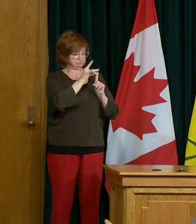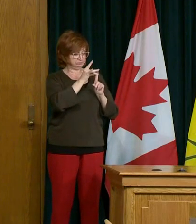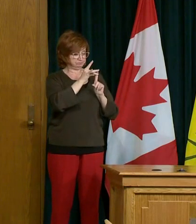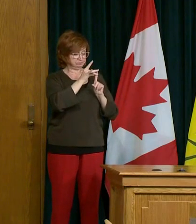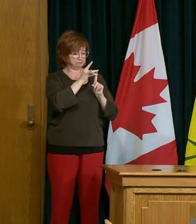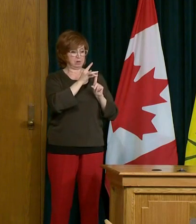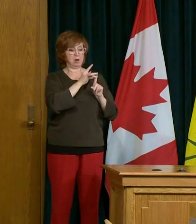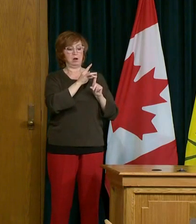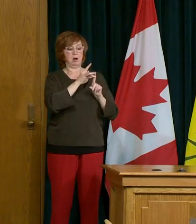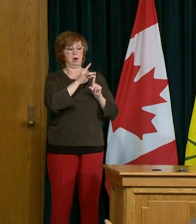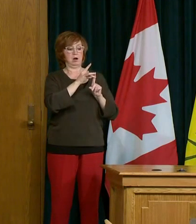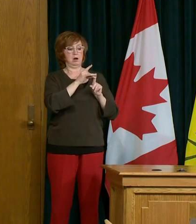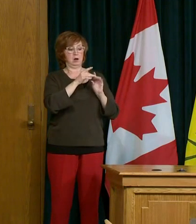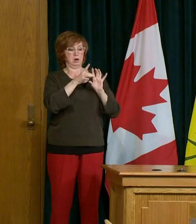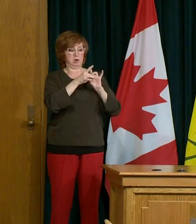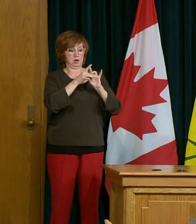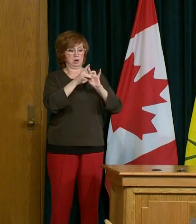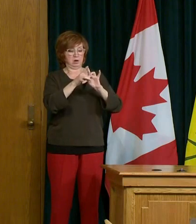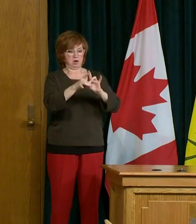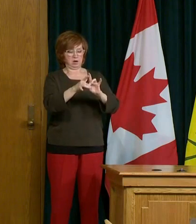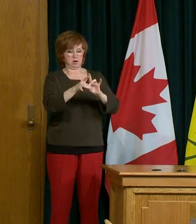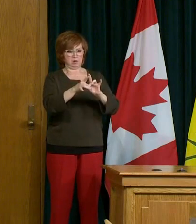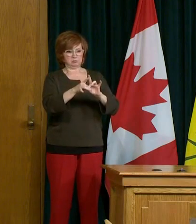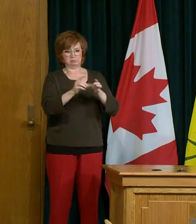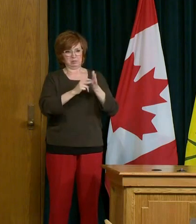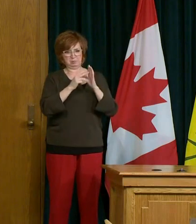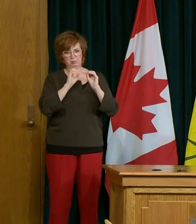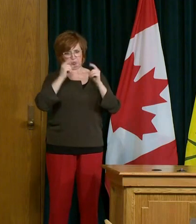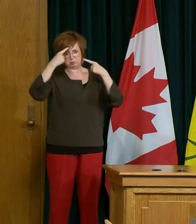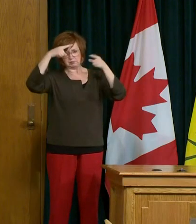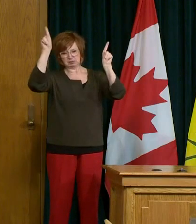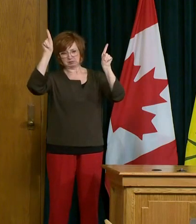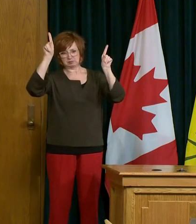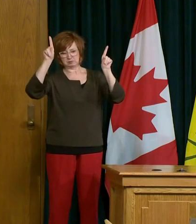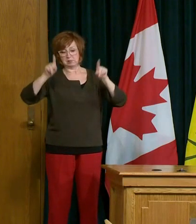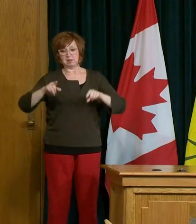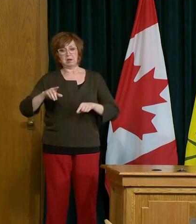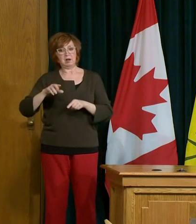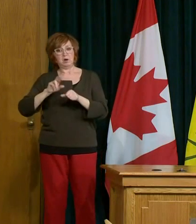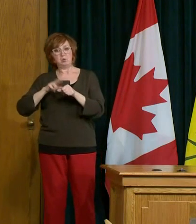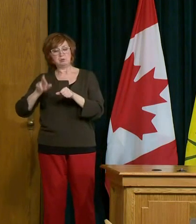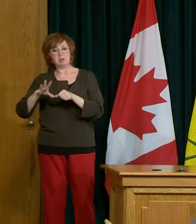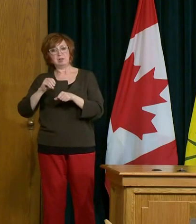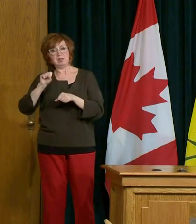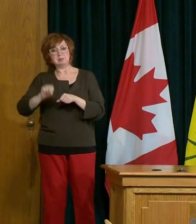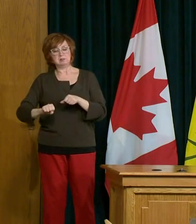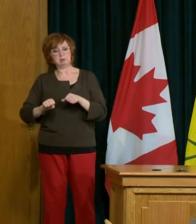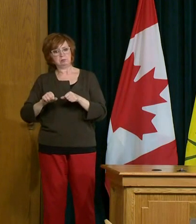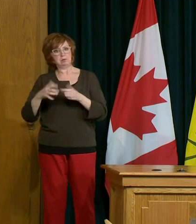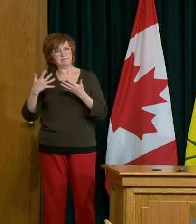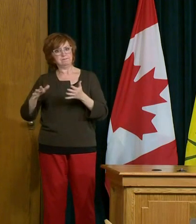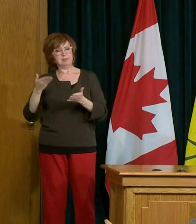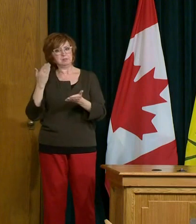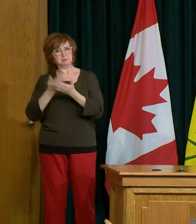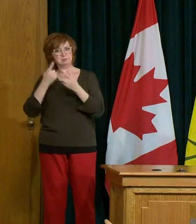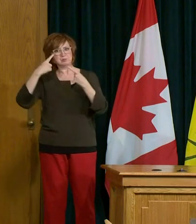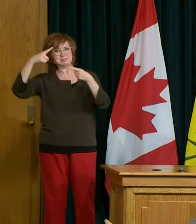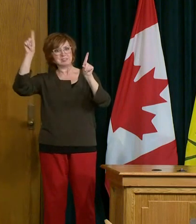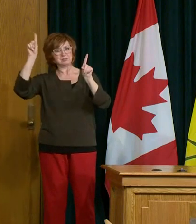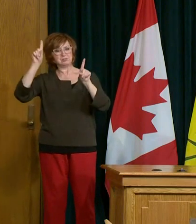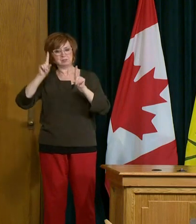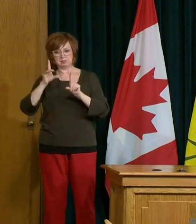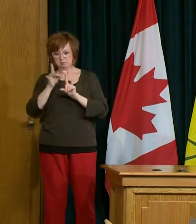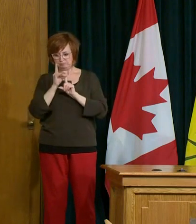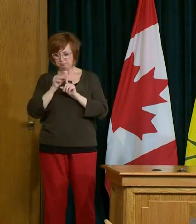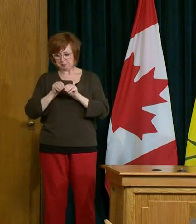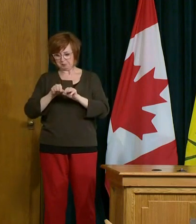to Loche and contact tracing inside the Loche area, it's one of the reasons why we've escalated our processes with